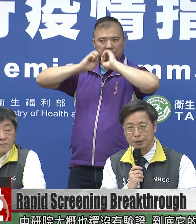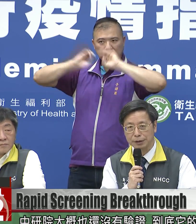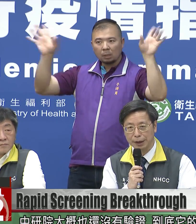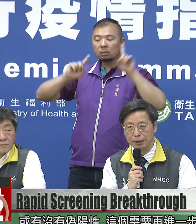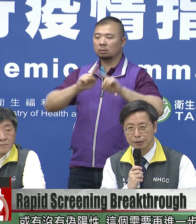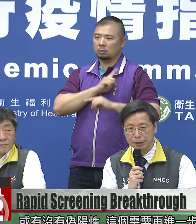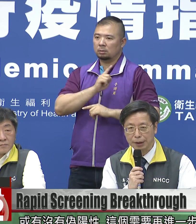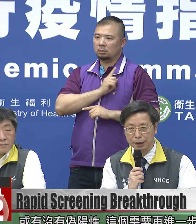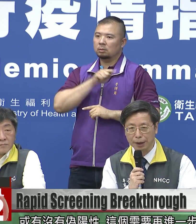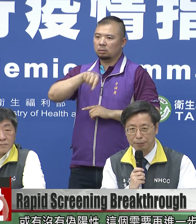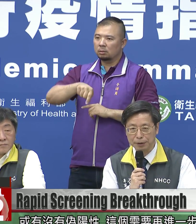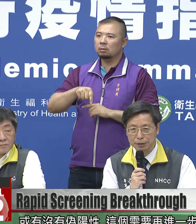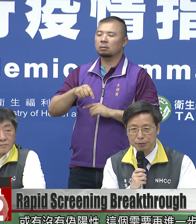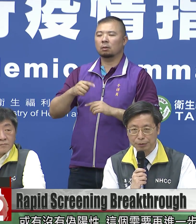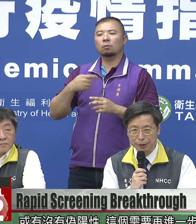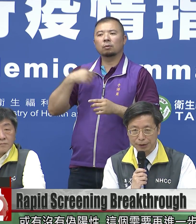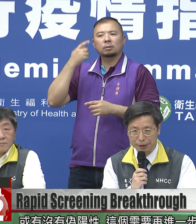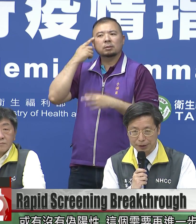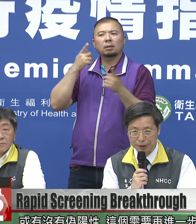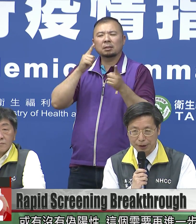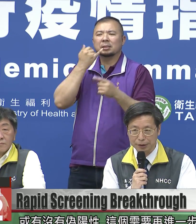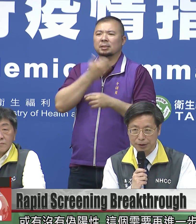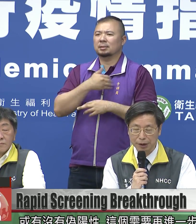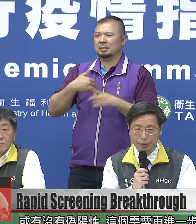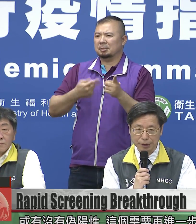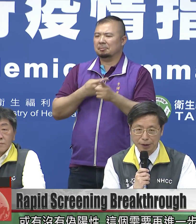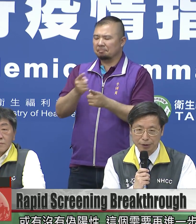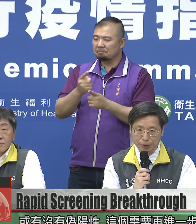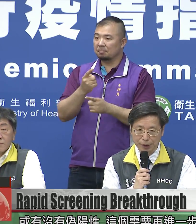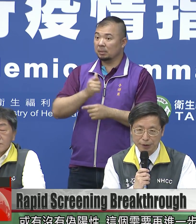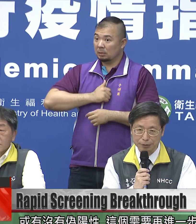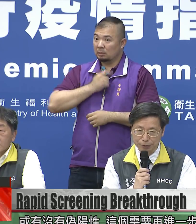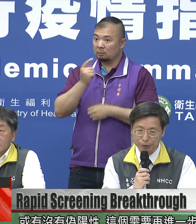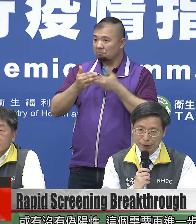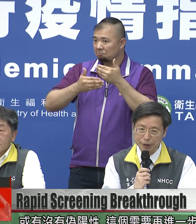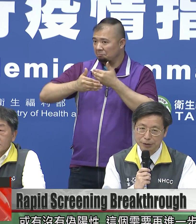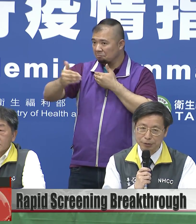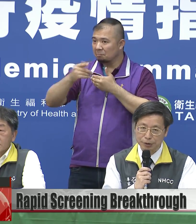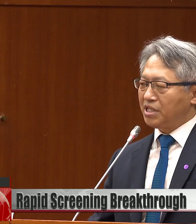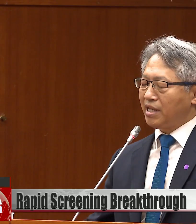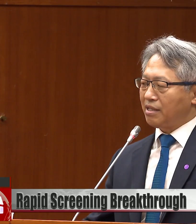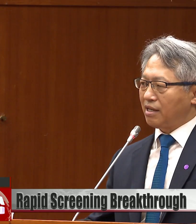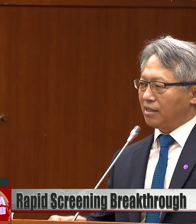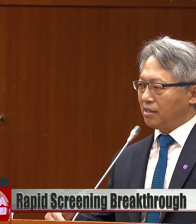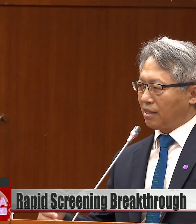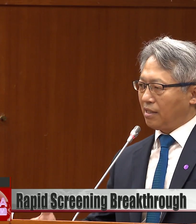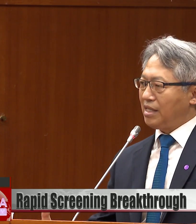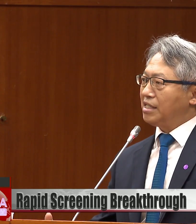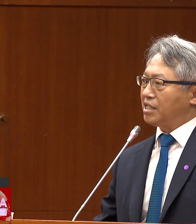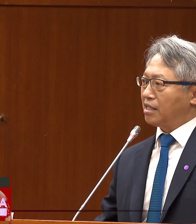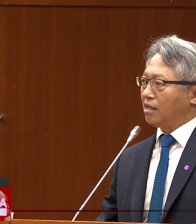it produces or whether there are false positives. All this needs to be clarified further.